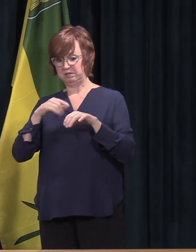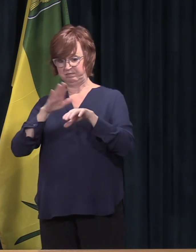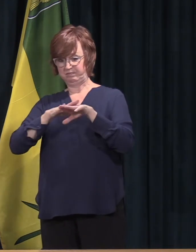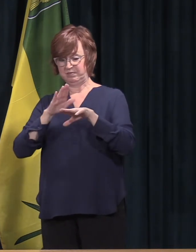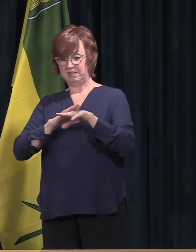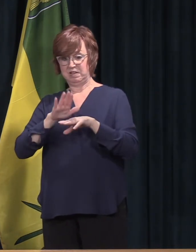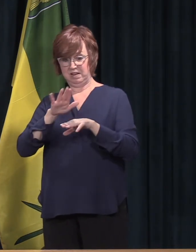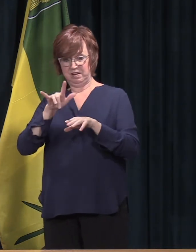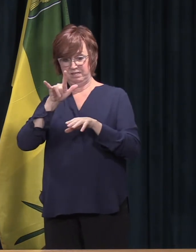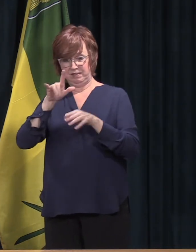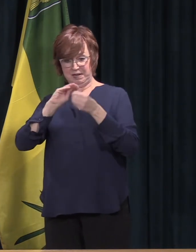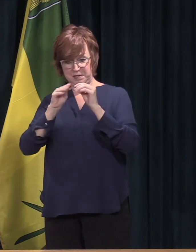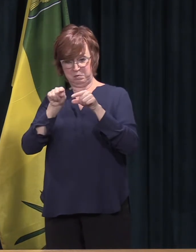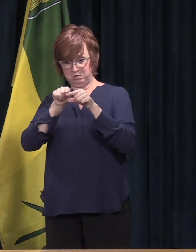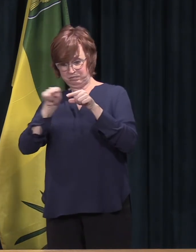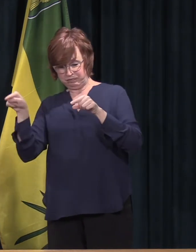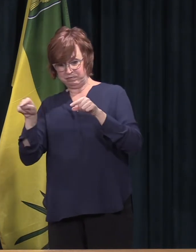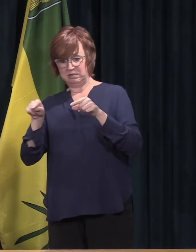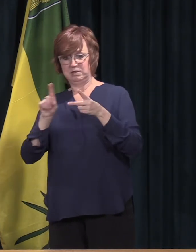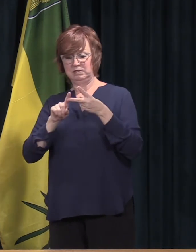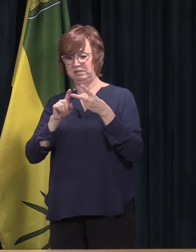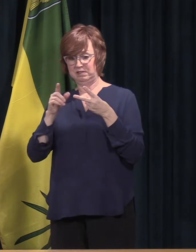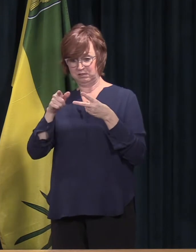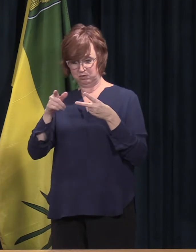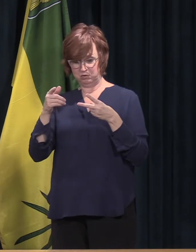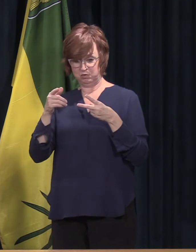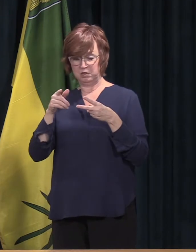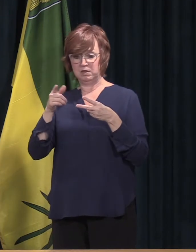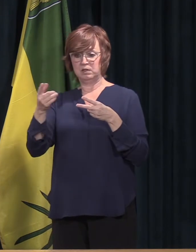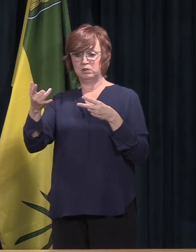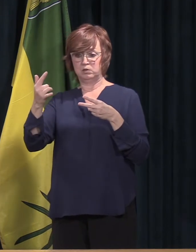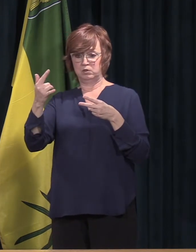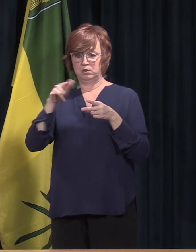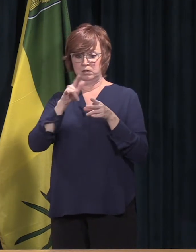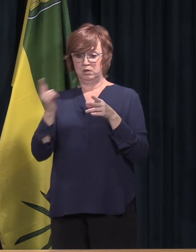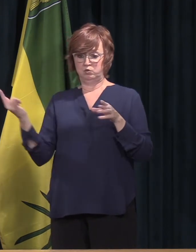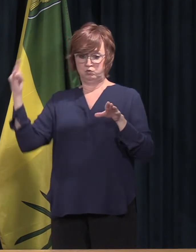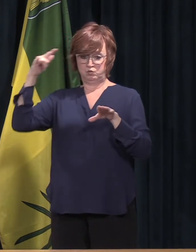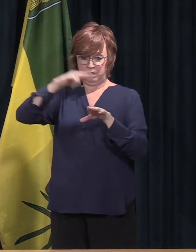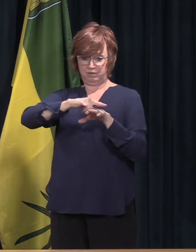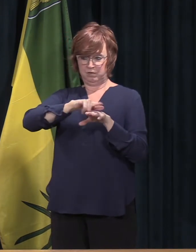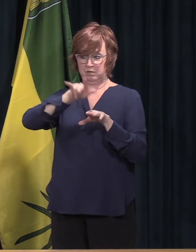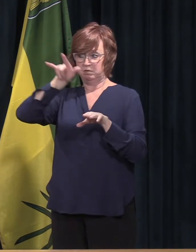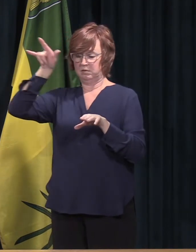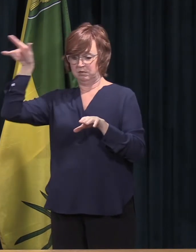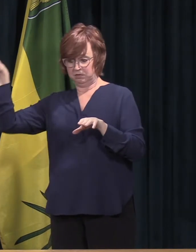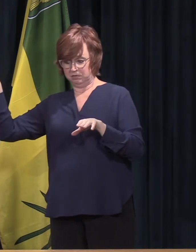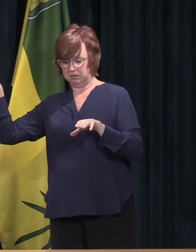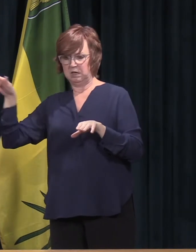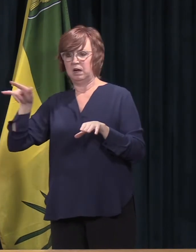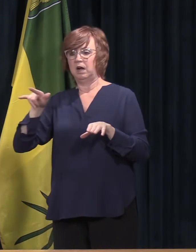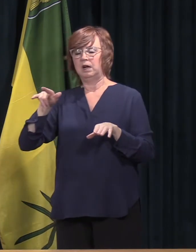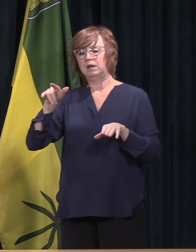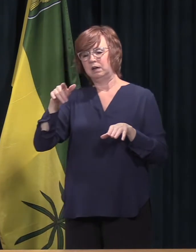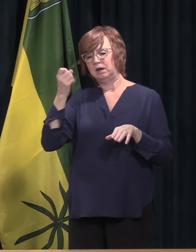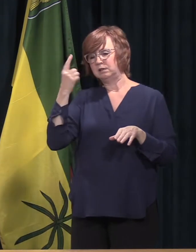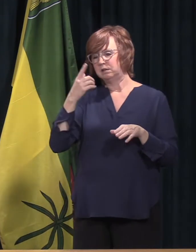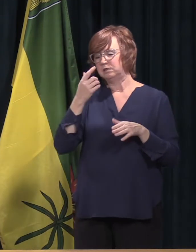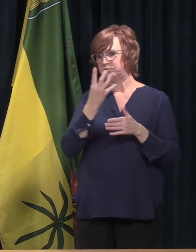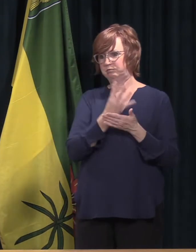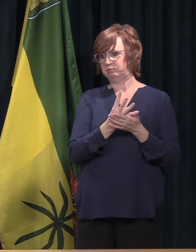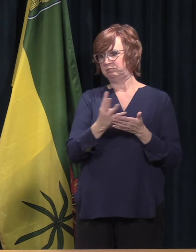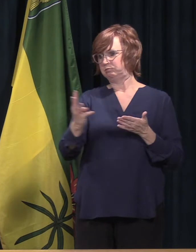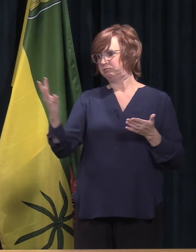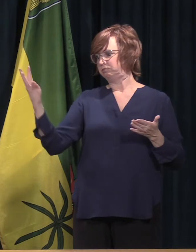that with the understanding that if anyone is now traveling back, previously what is happening was that like 4 weeks ago, if someone was